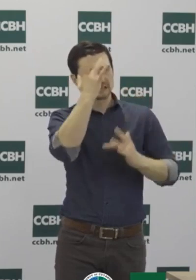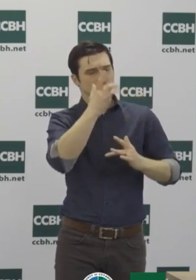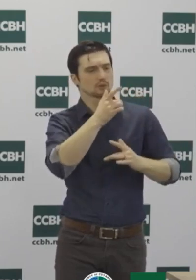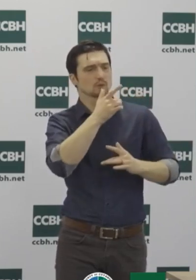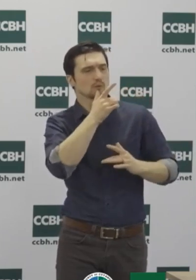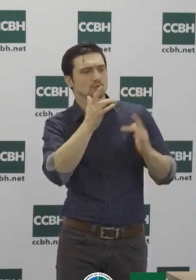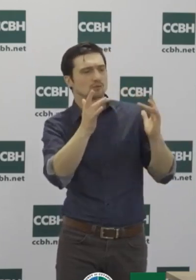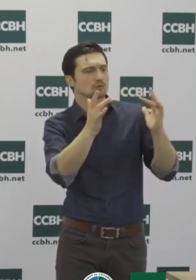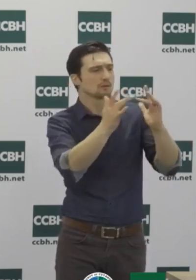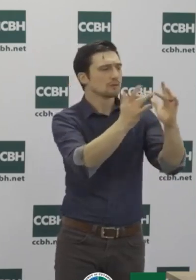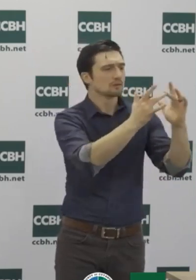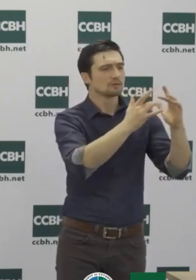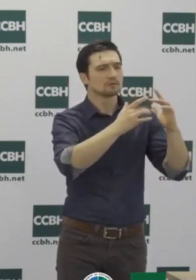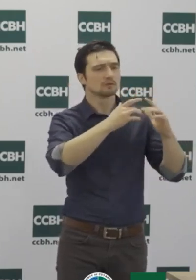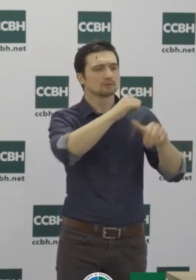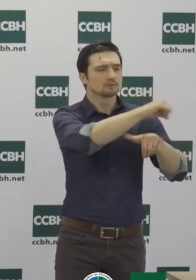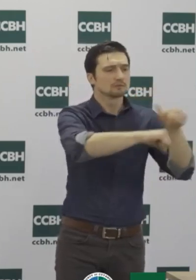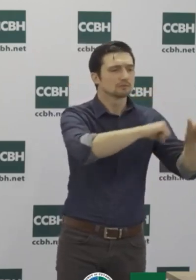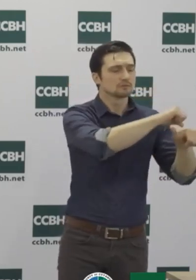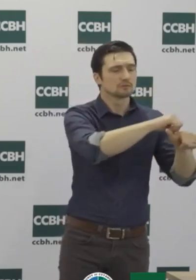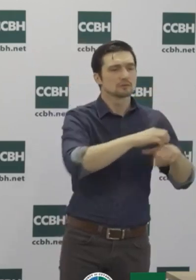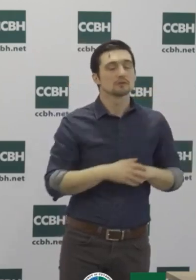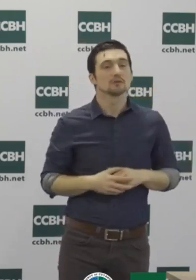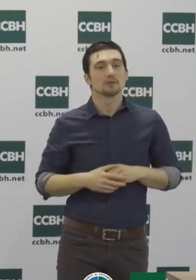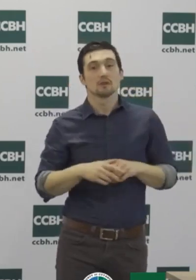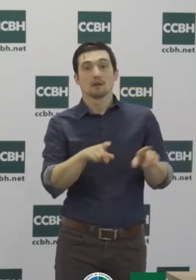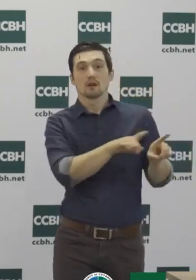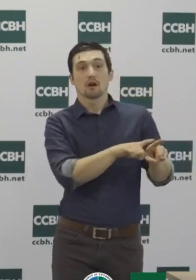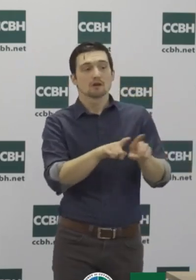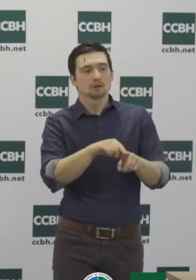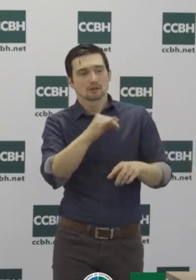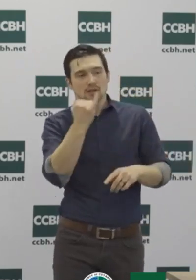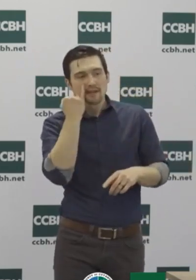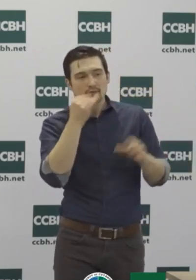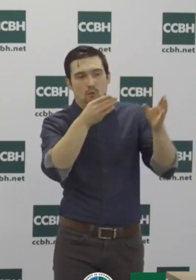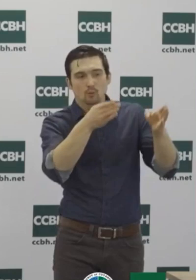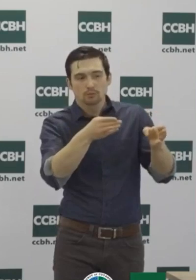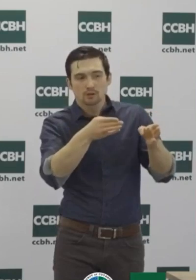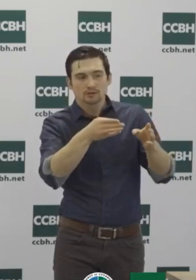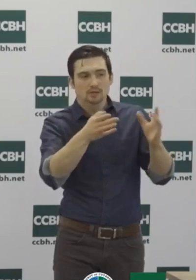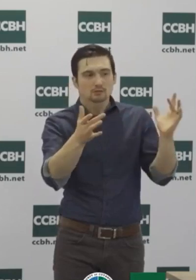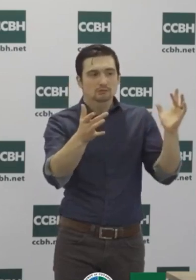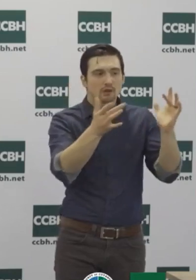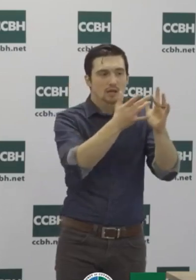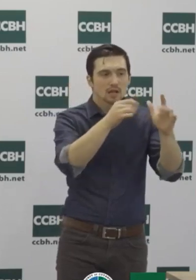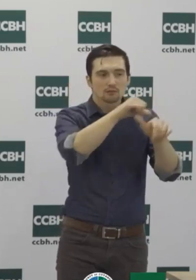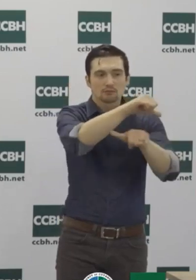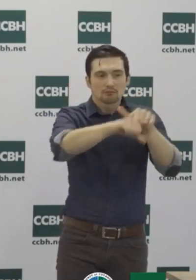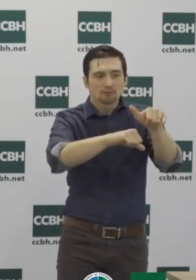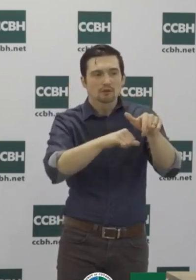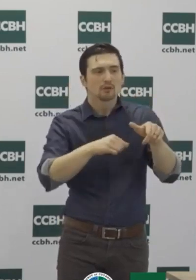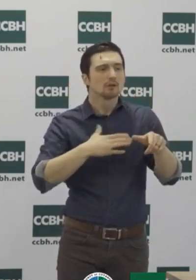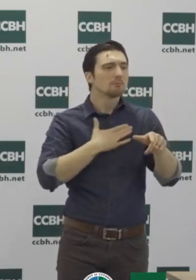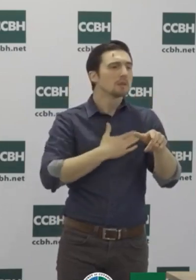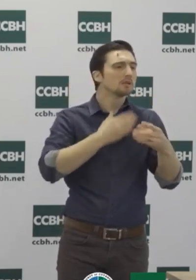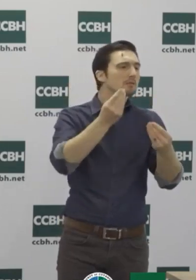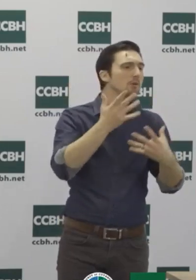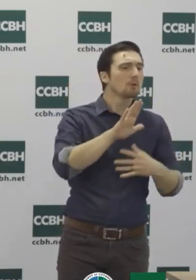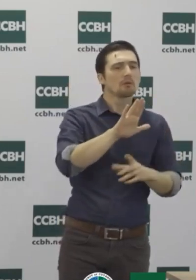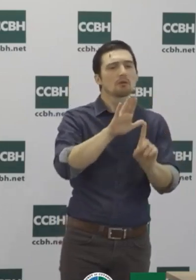We ask them for their contact names of people they've been around and numbers. So this is how we find out about who their contacts